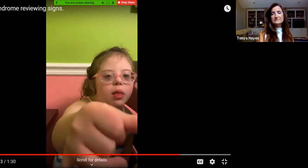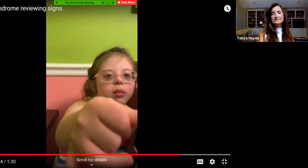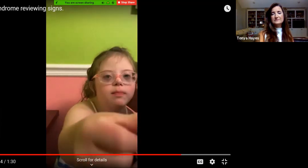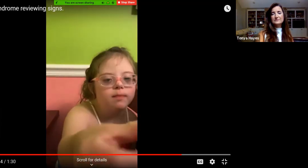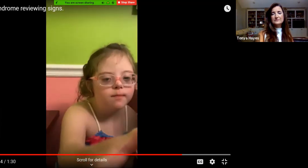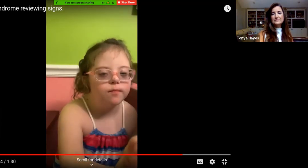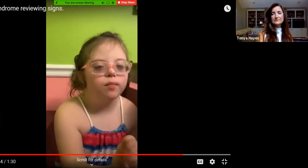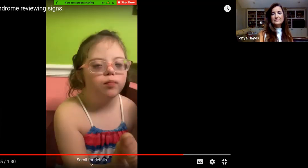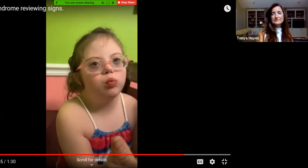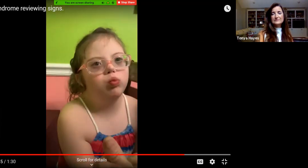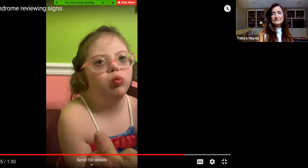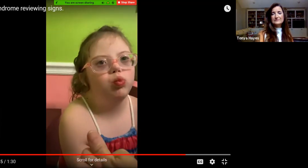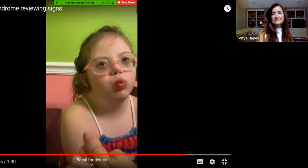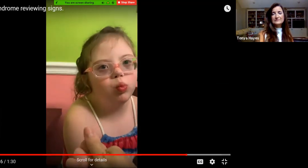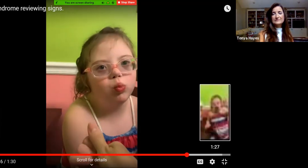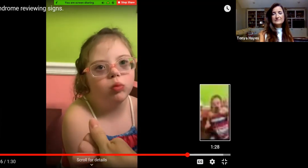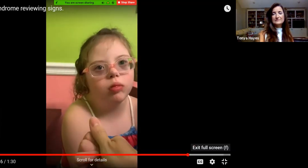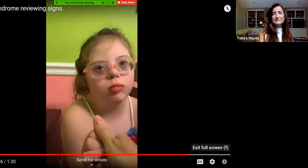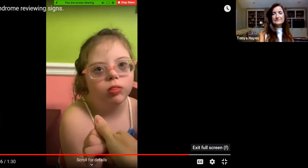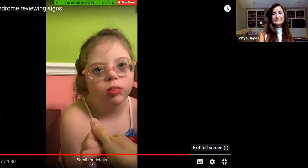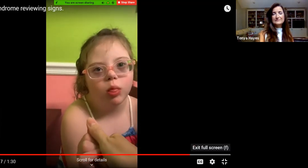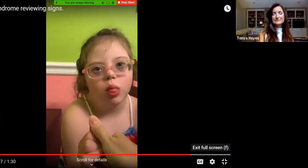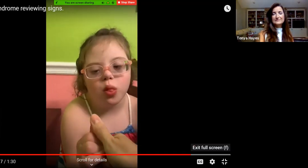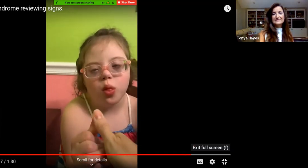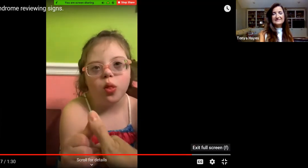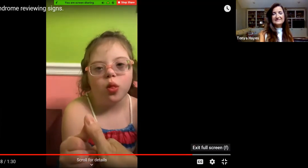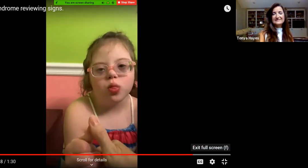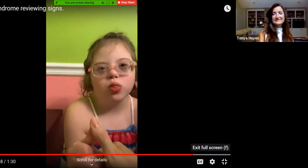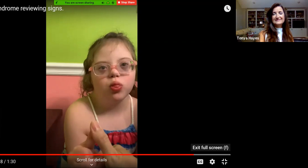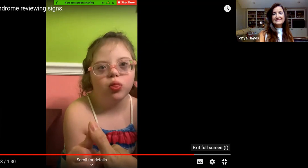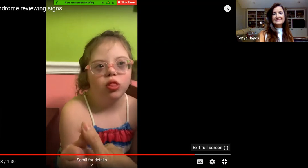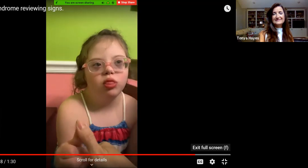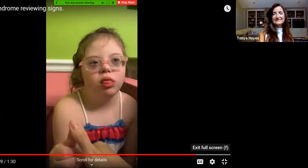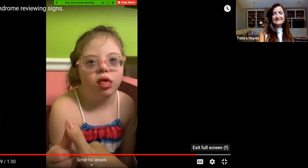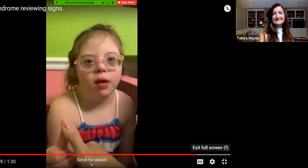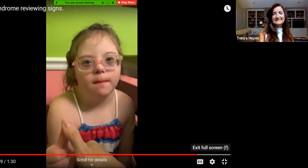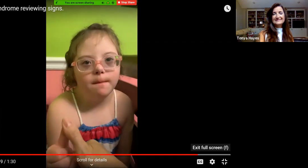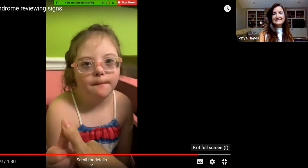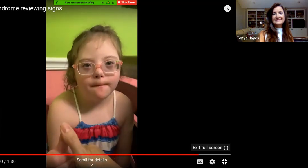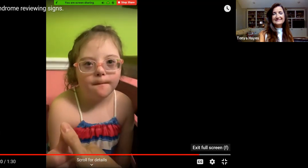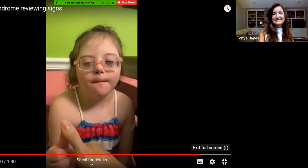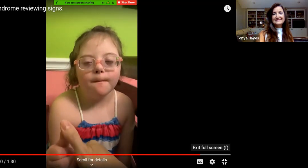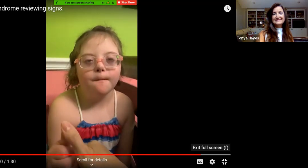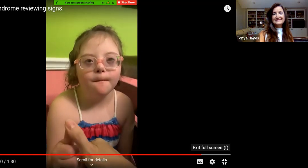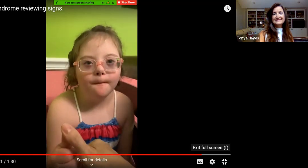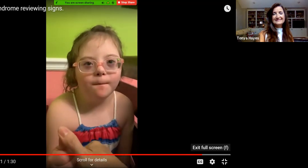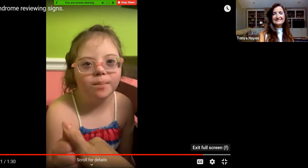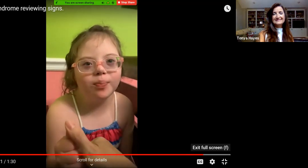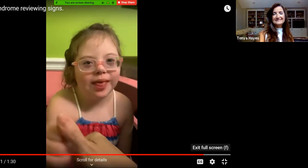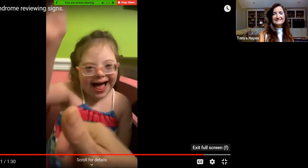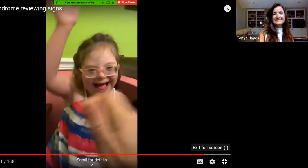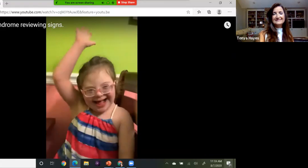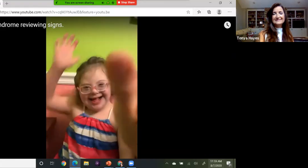Tongue in, lips together. Oh, I see your tongue. Get your tongue back.